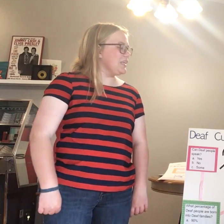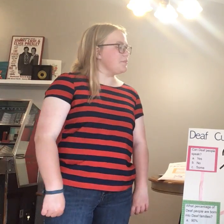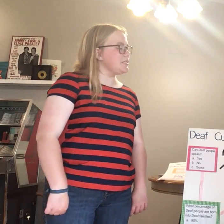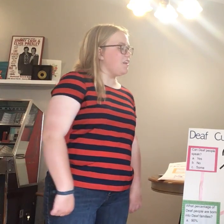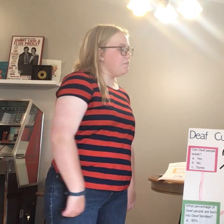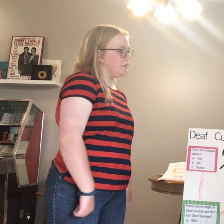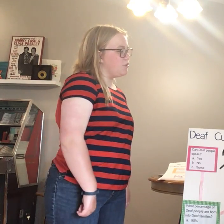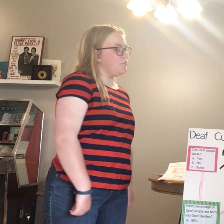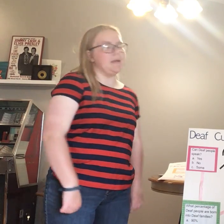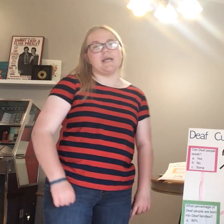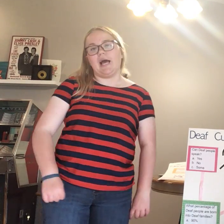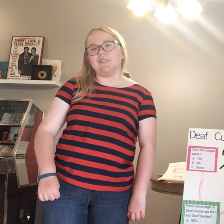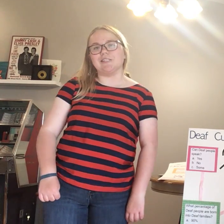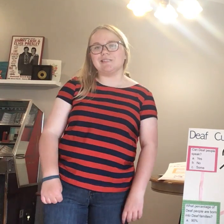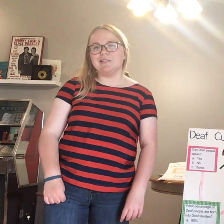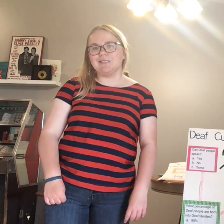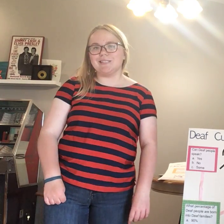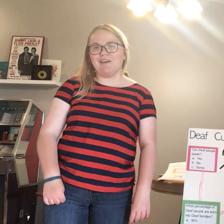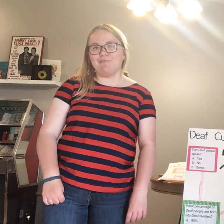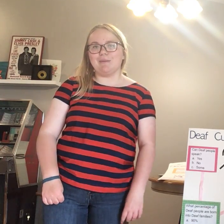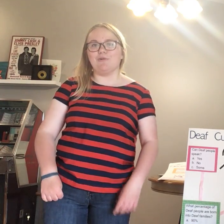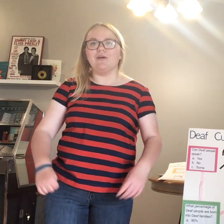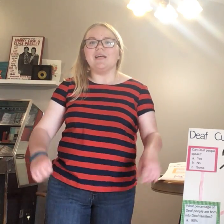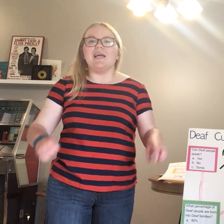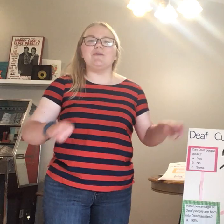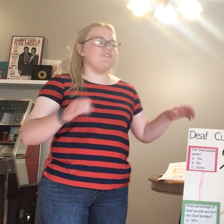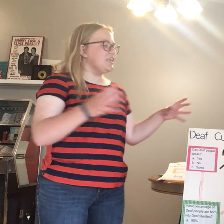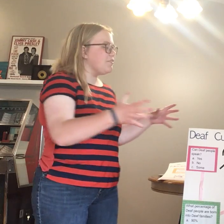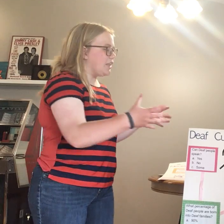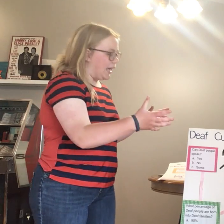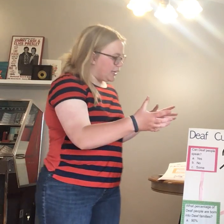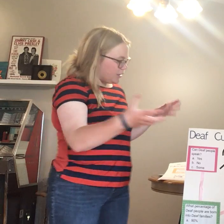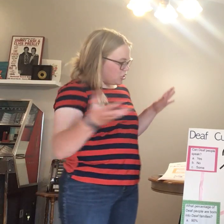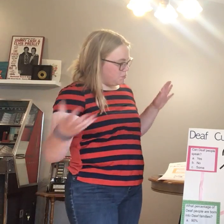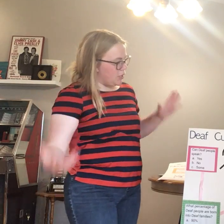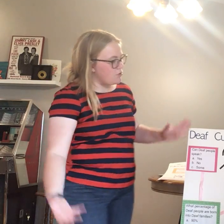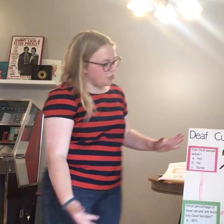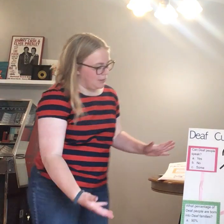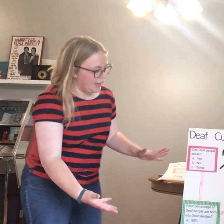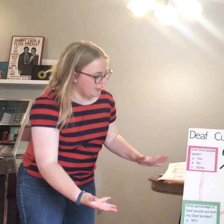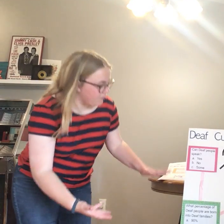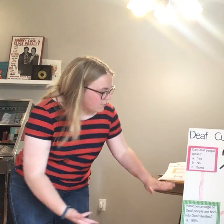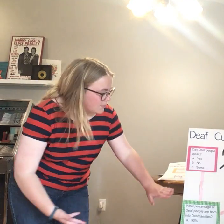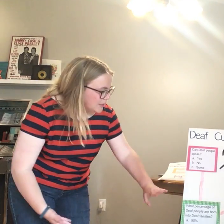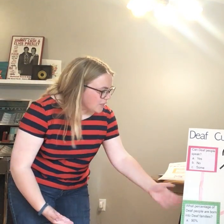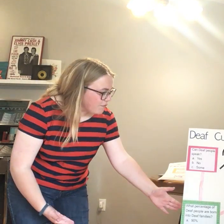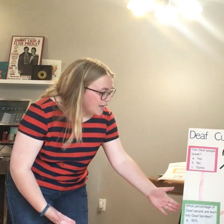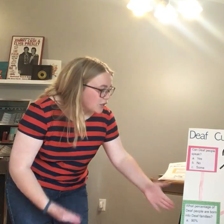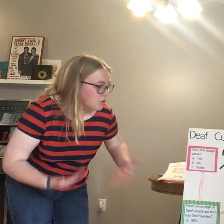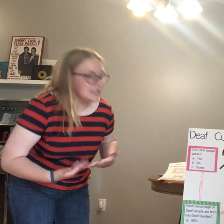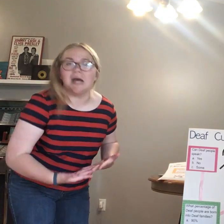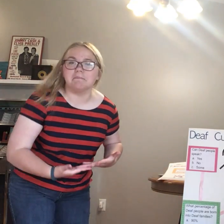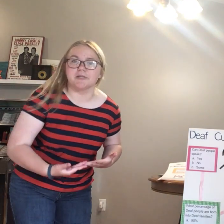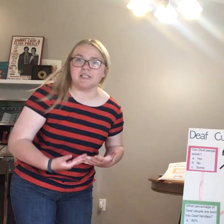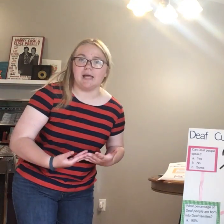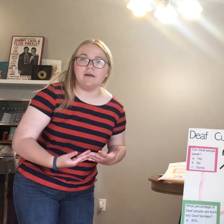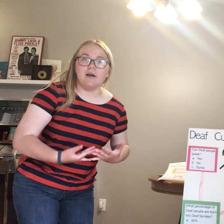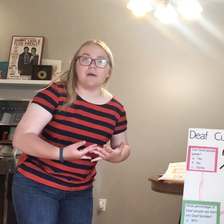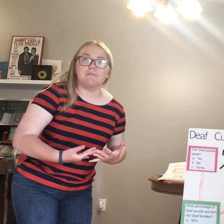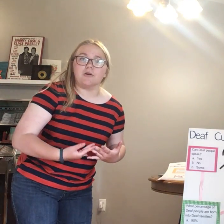90%. 90% of people marry other deaf people. And when you think of that, it kind of just blows your mind. The fact that only 10% are born